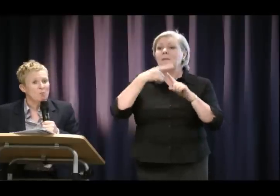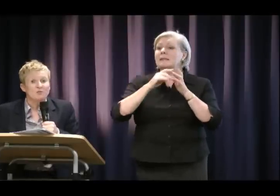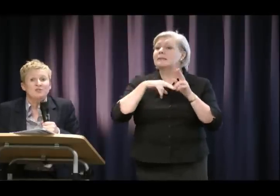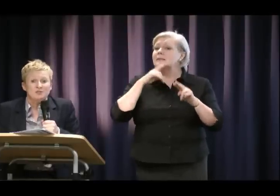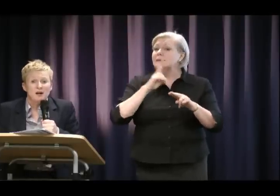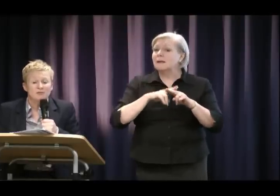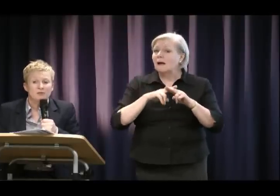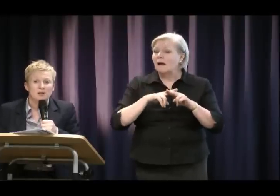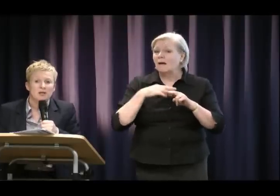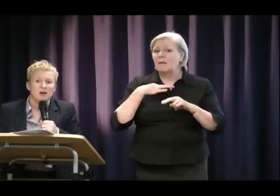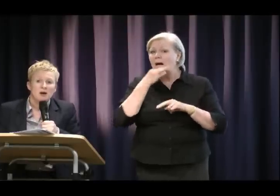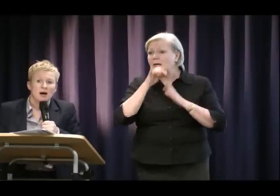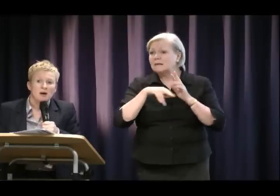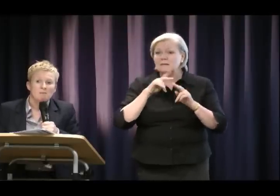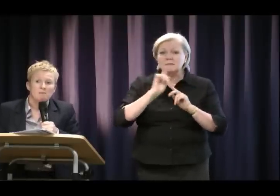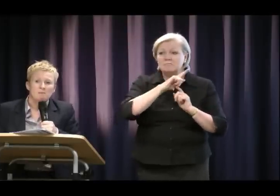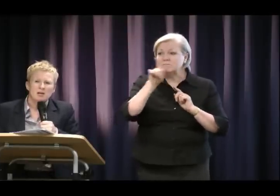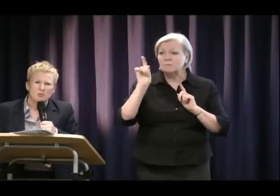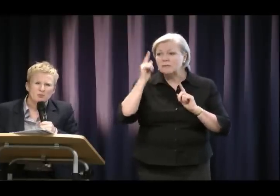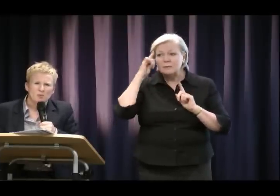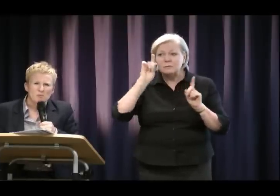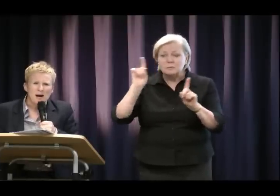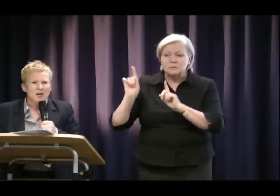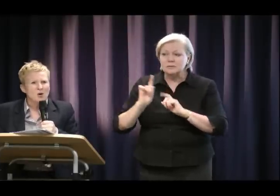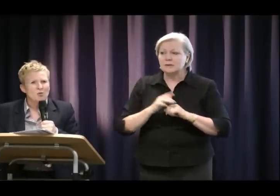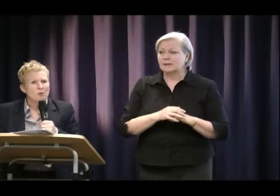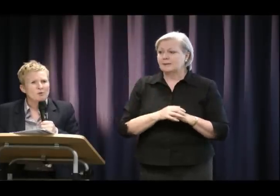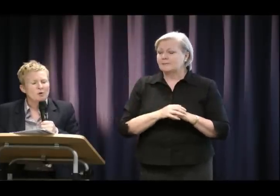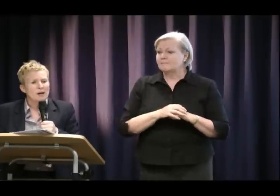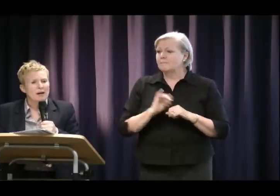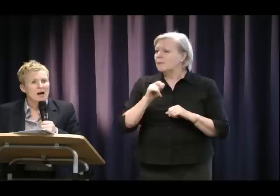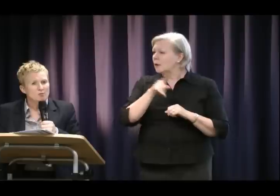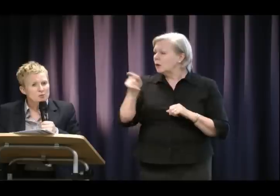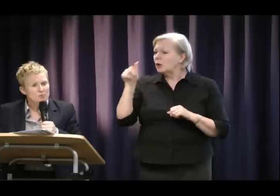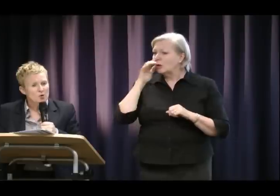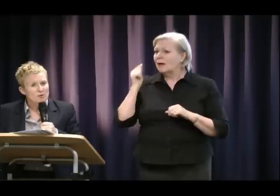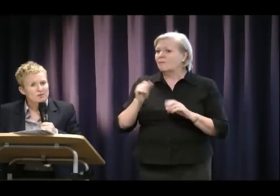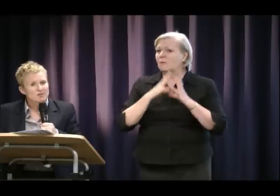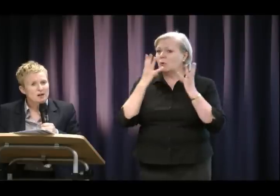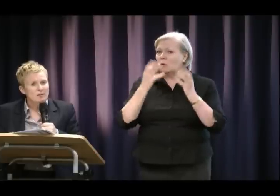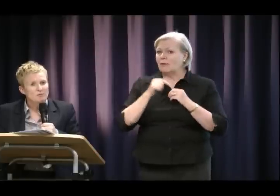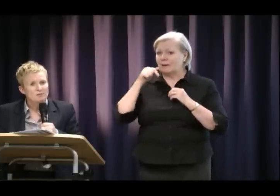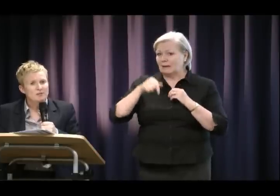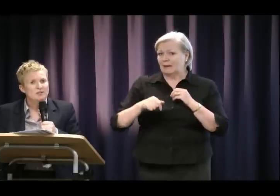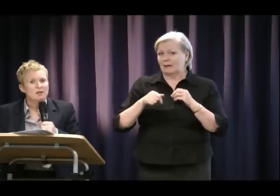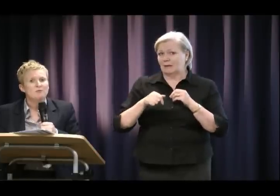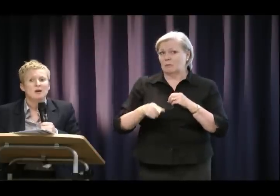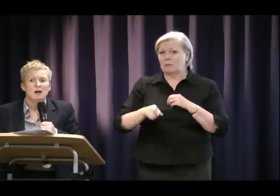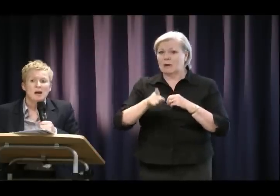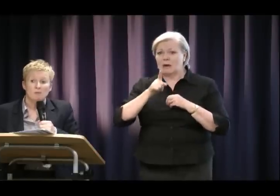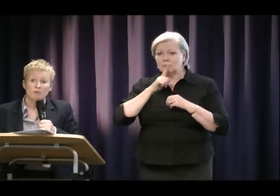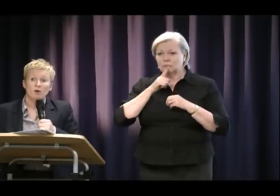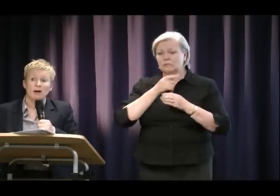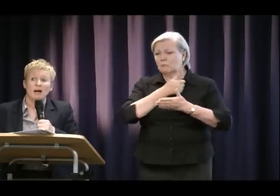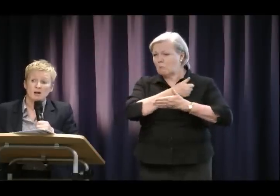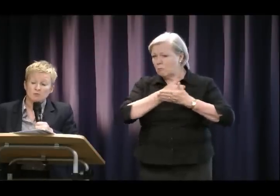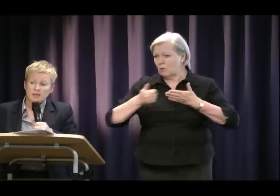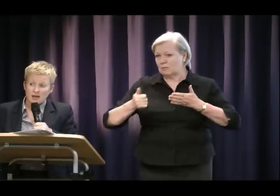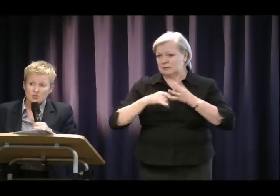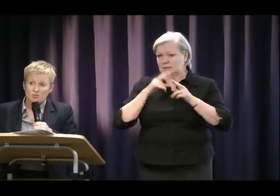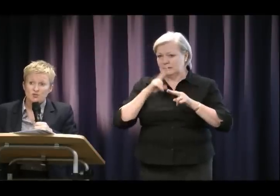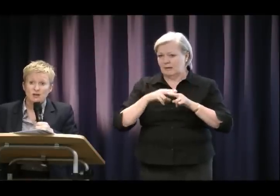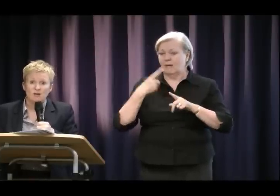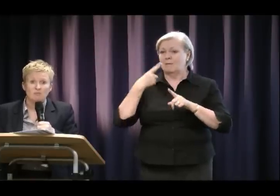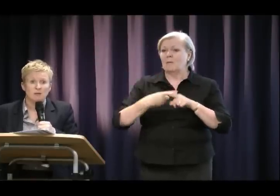obviously, about what staff think. Many of you may know that we've got about 100 permanent staff at VicDef, and we've got about